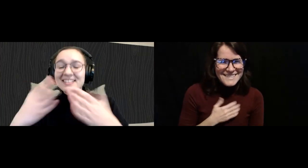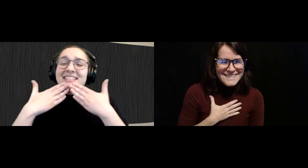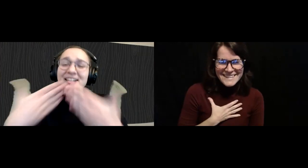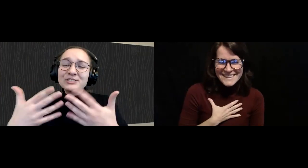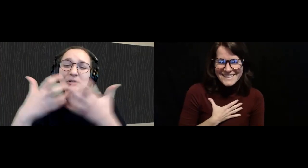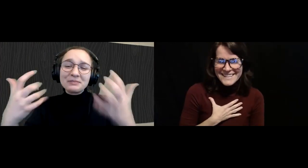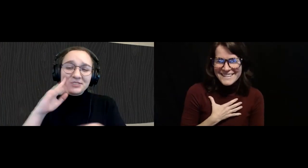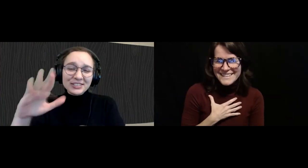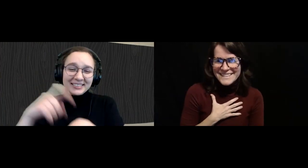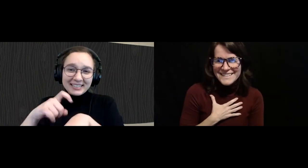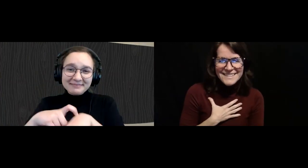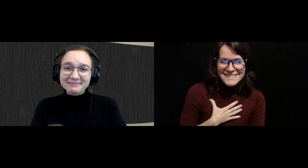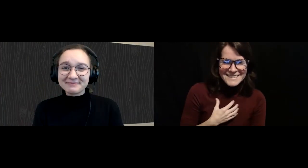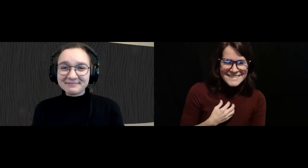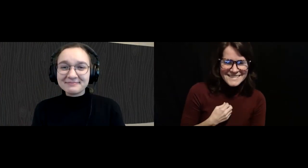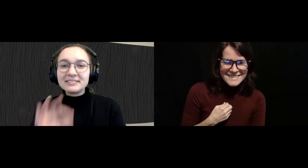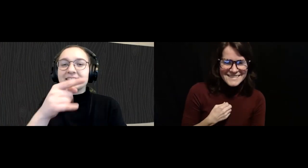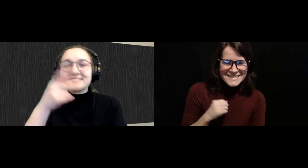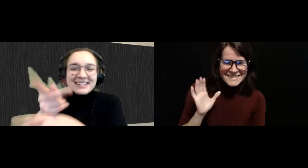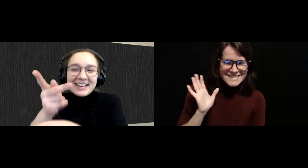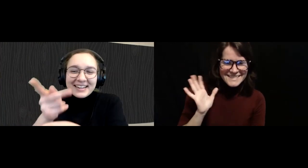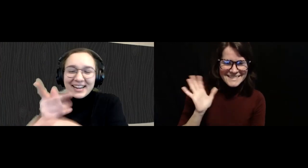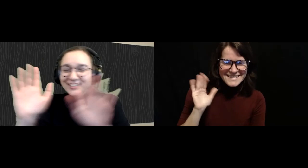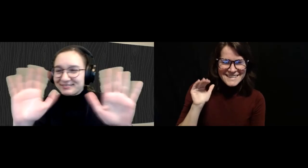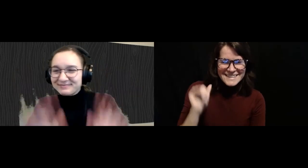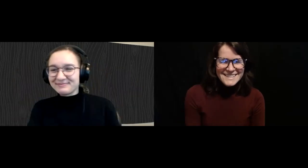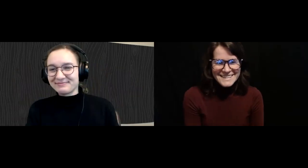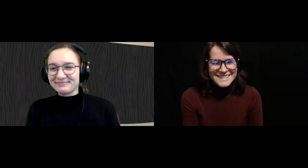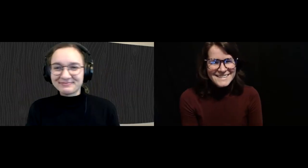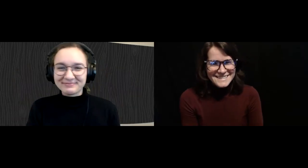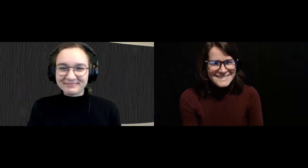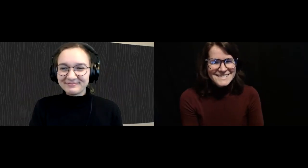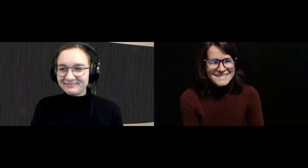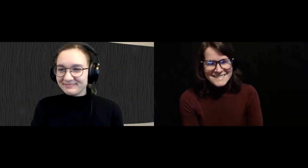All righty, thank you so much for your time. Take care. Bye-bye.